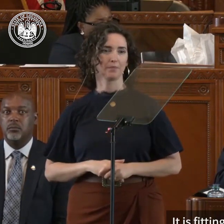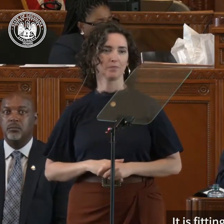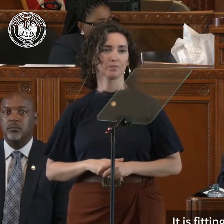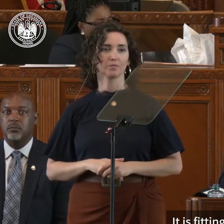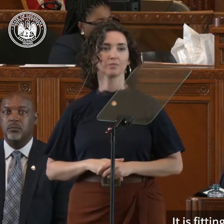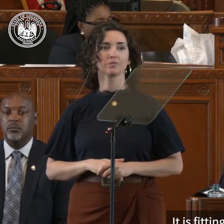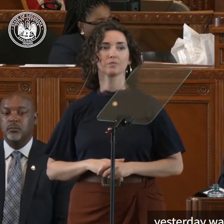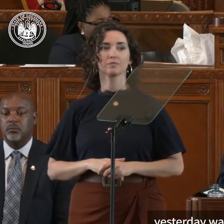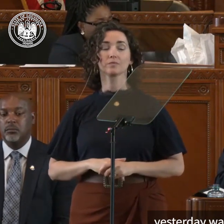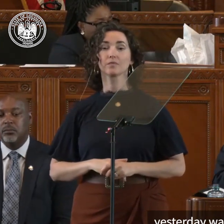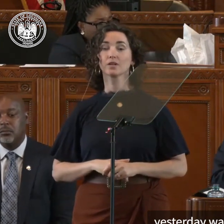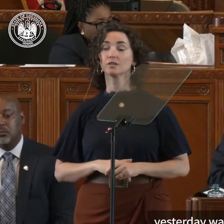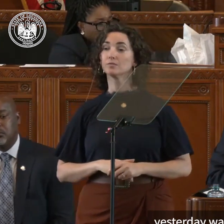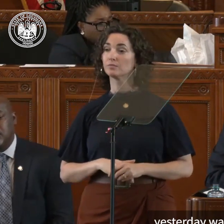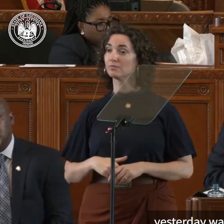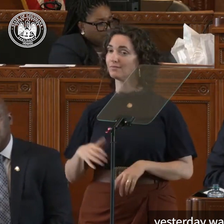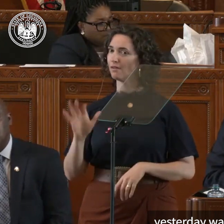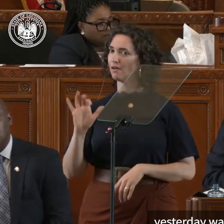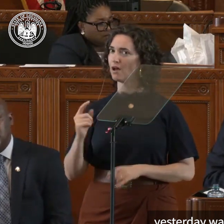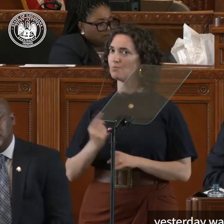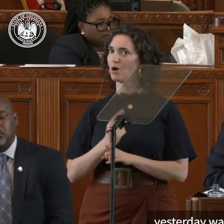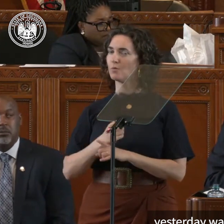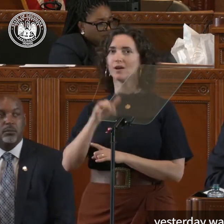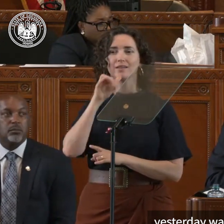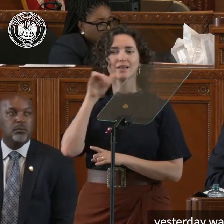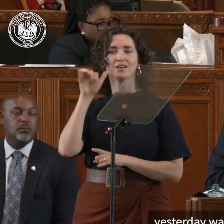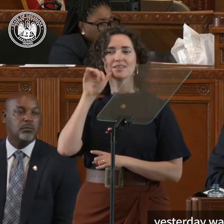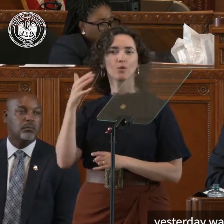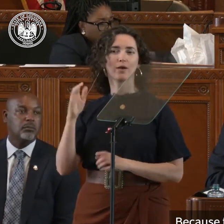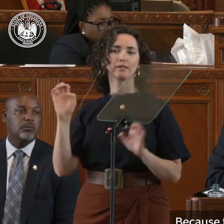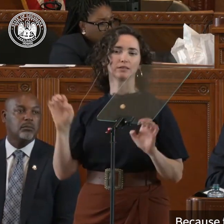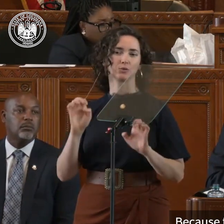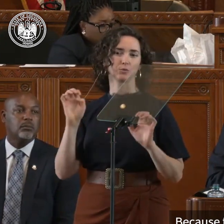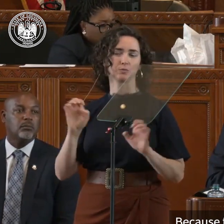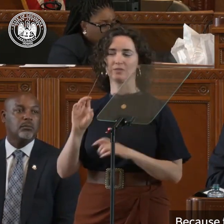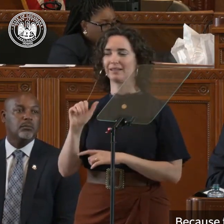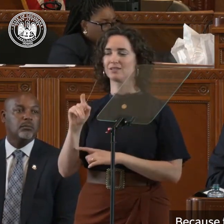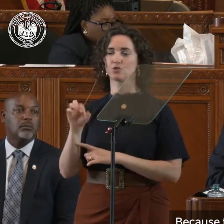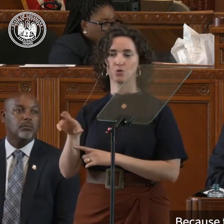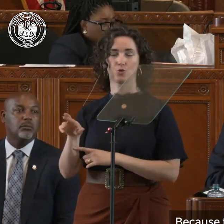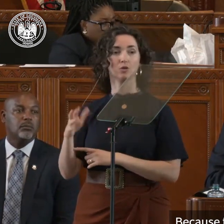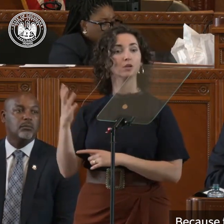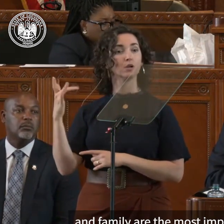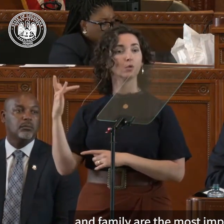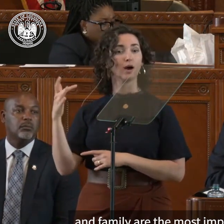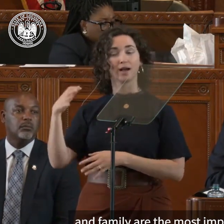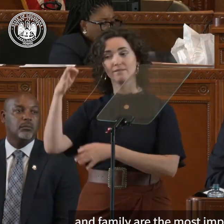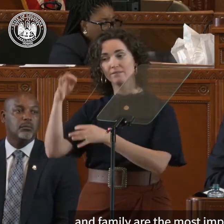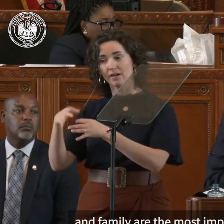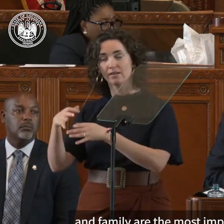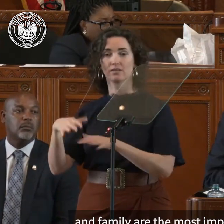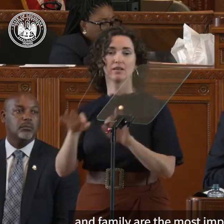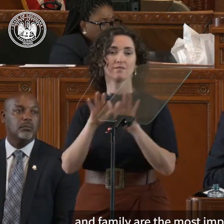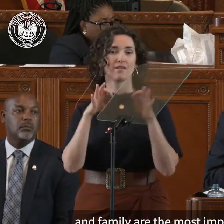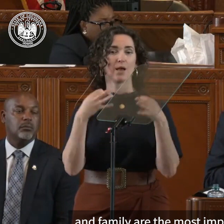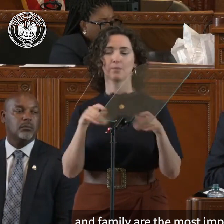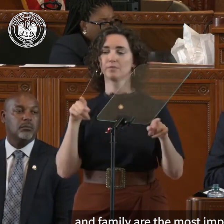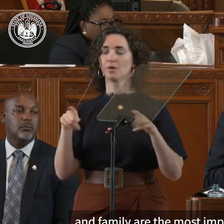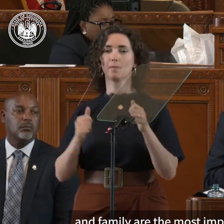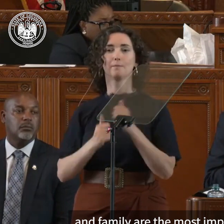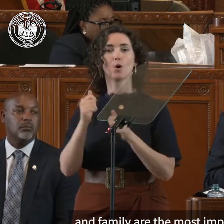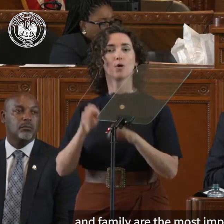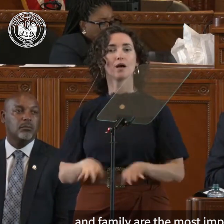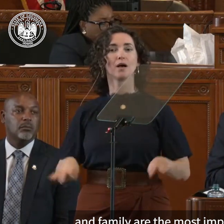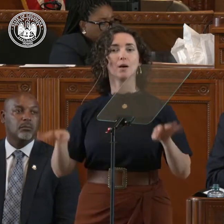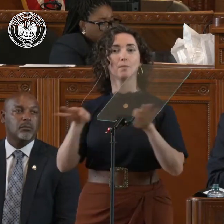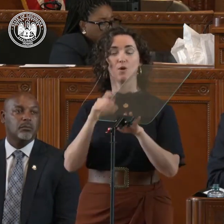It is fitting that yesterday was Easter, because faith and family are the most important